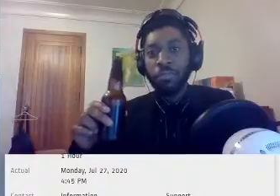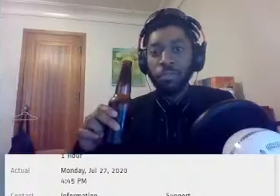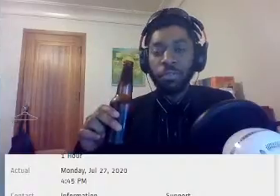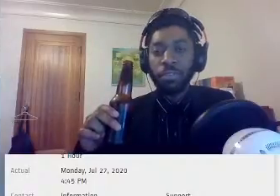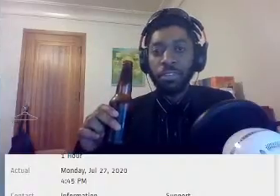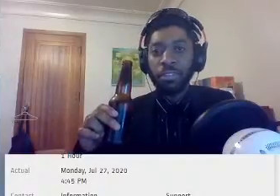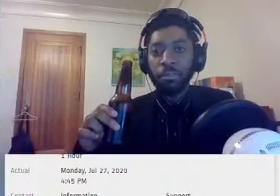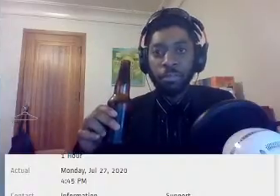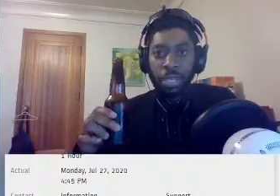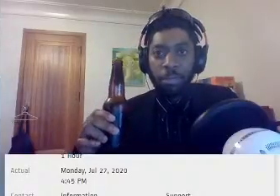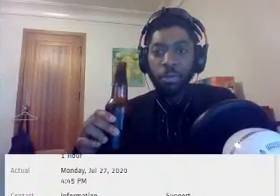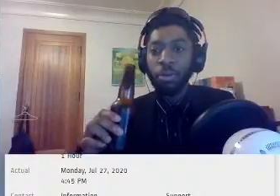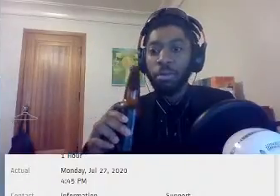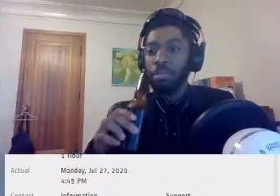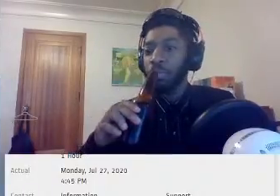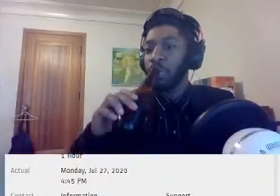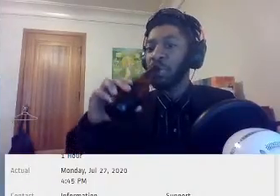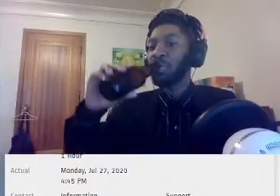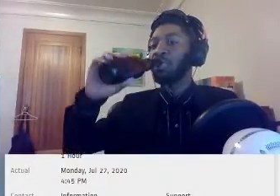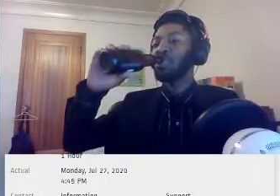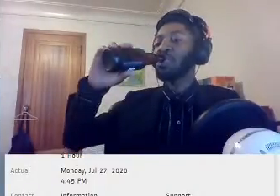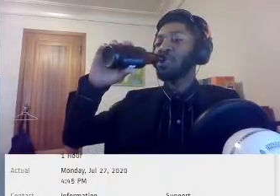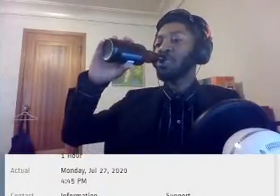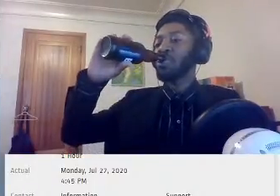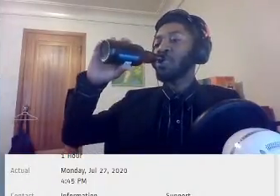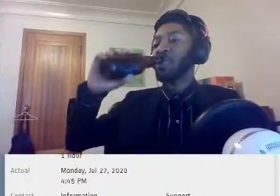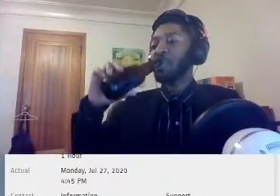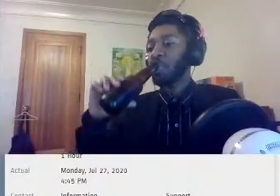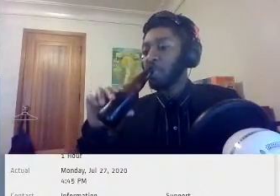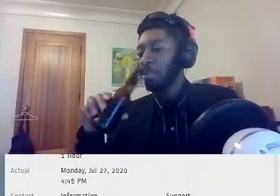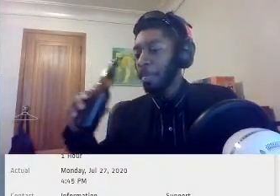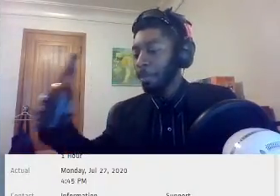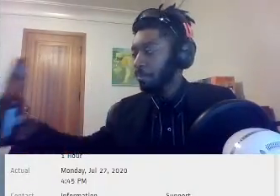screwed on resort fees. Gamble more.